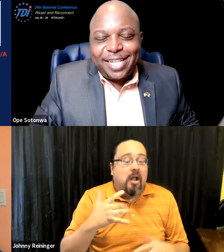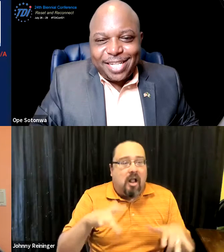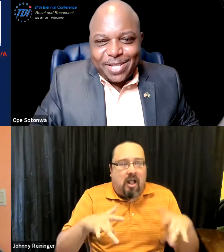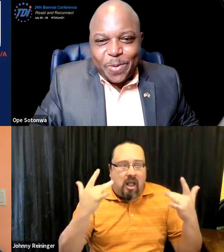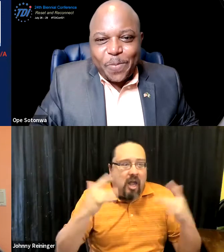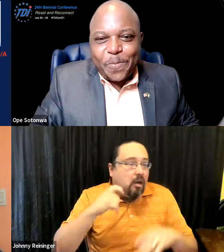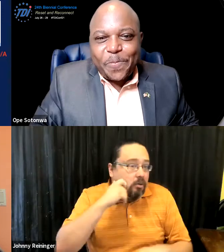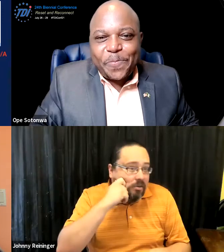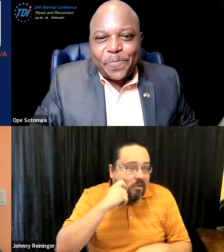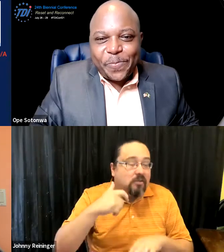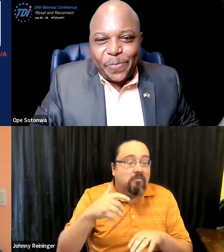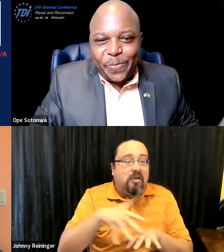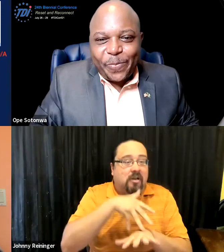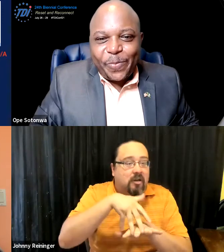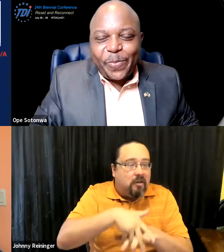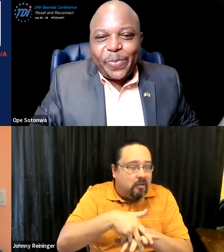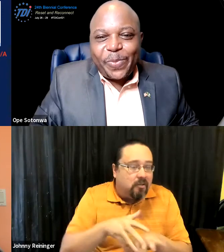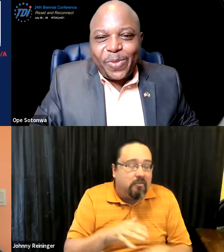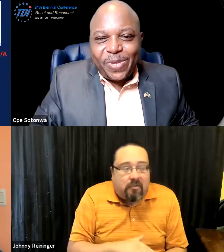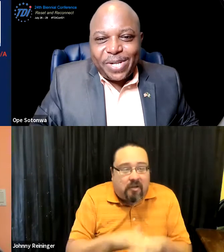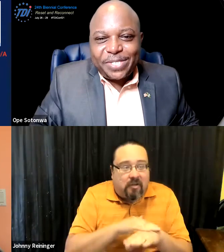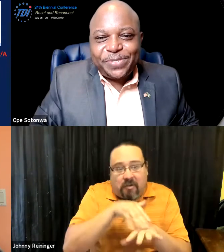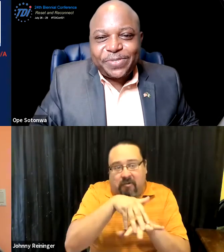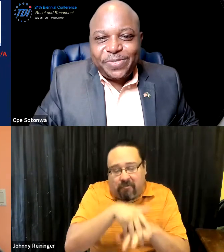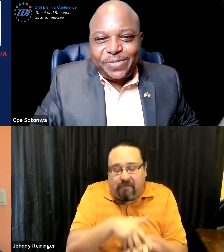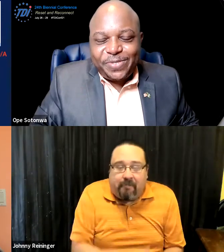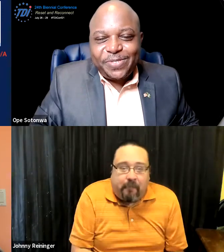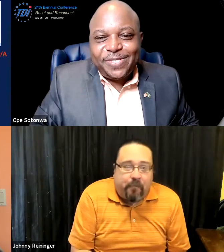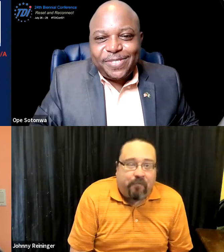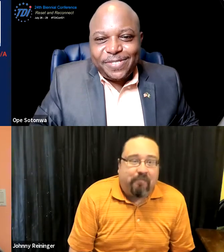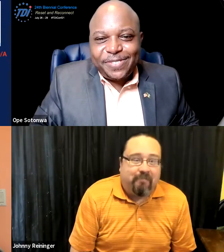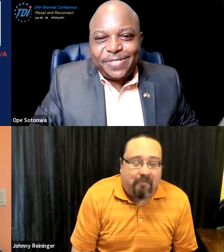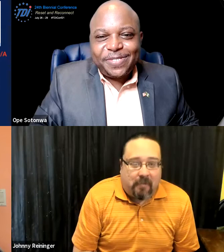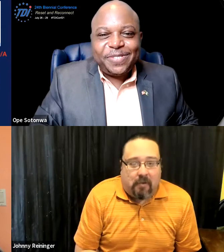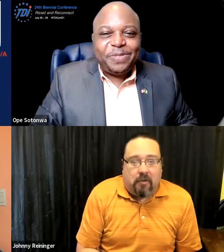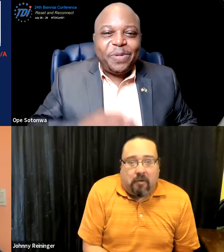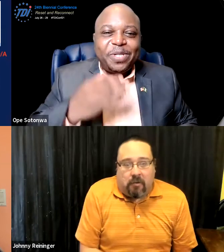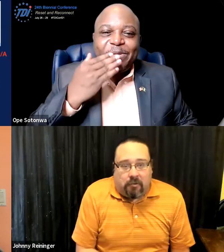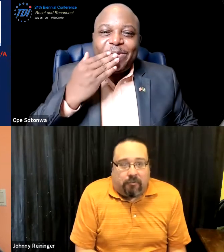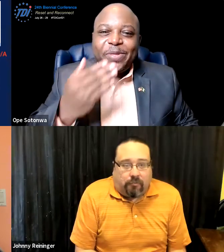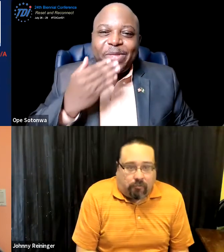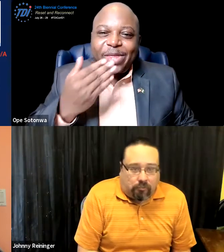wearing glasses. I have light skin. I'm Indigenous.